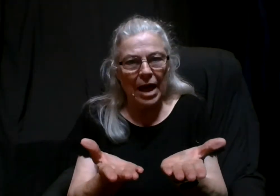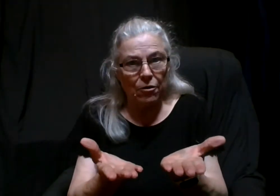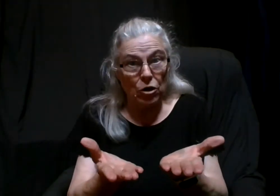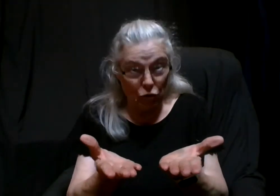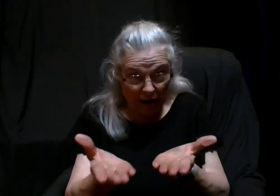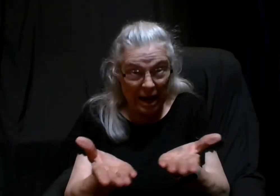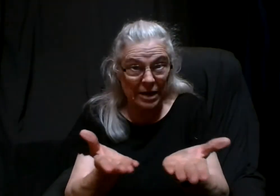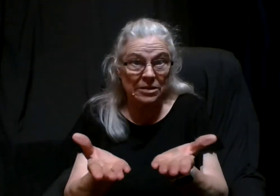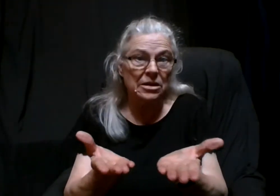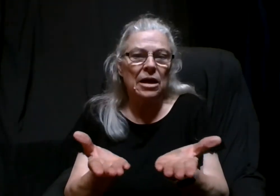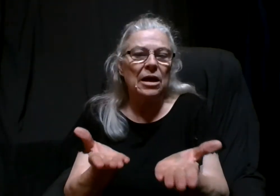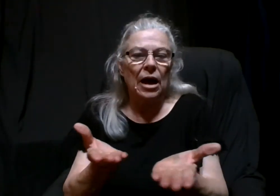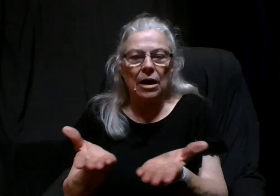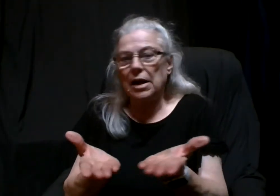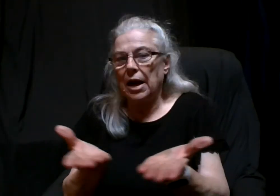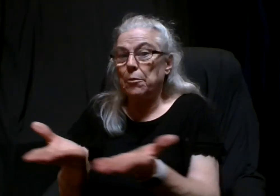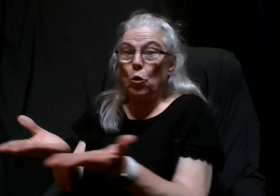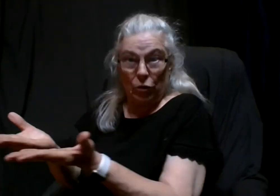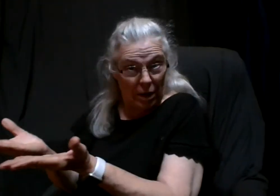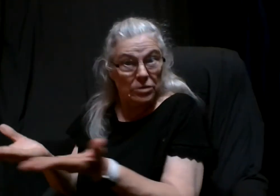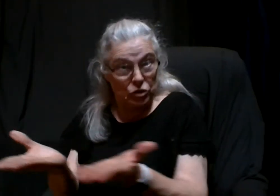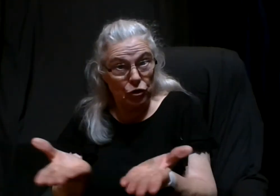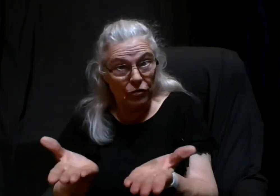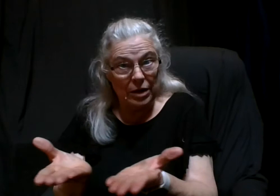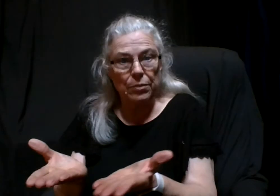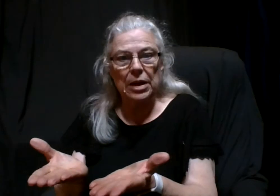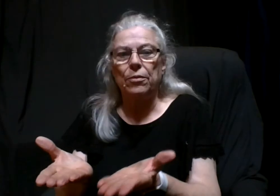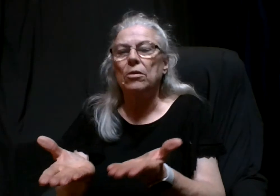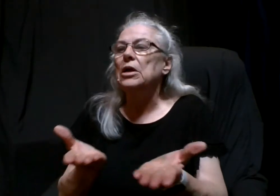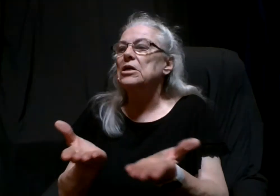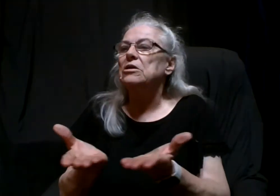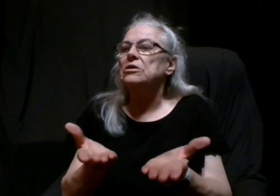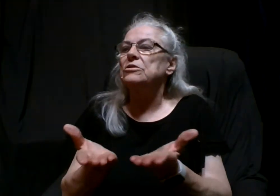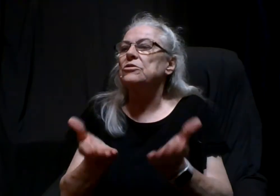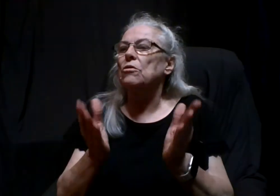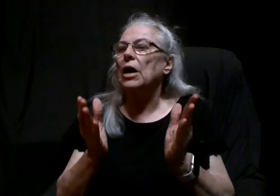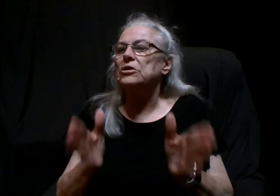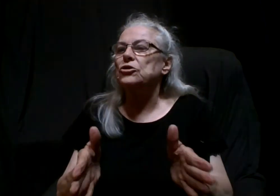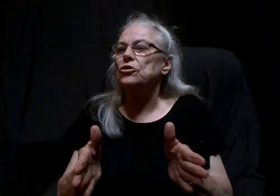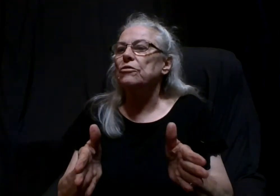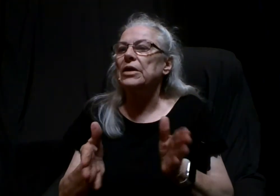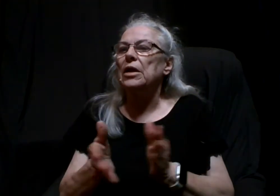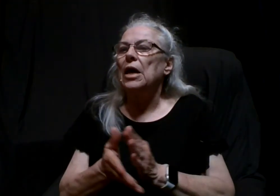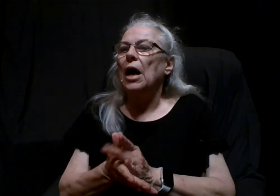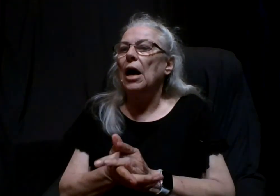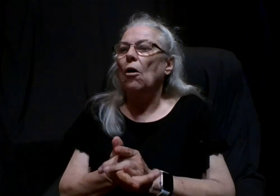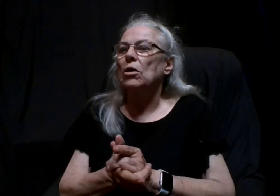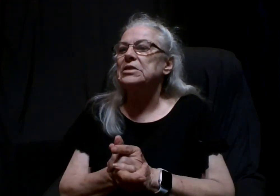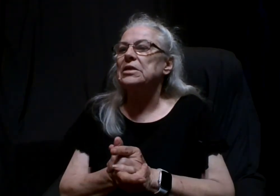on your hands, and I'm going around serving people. So a servant or a